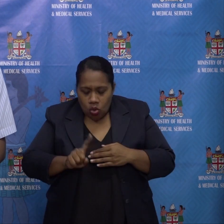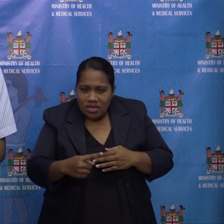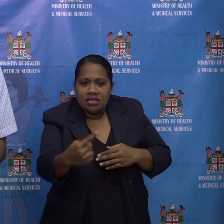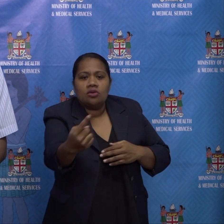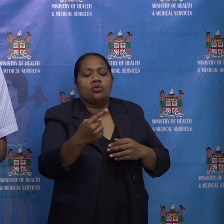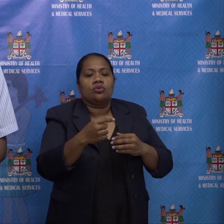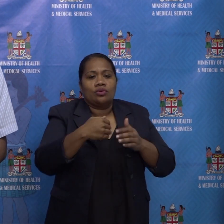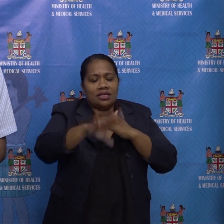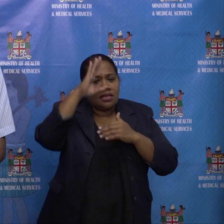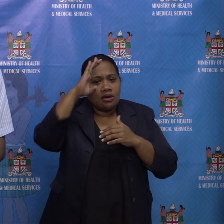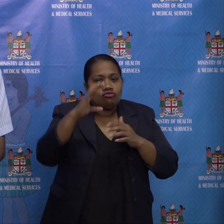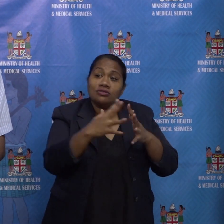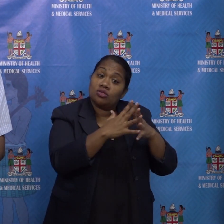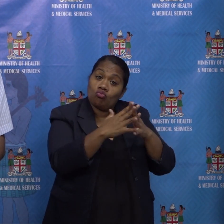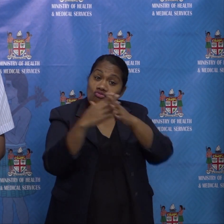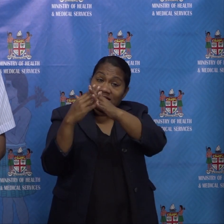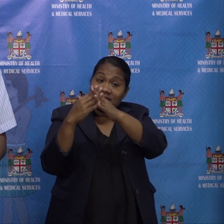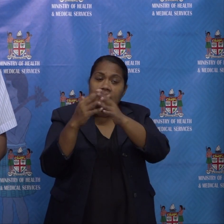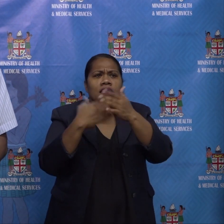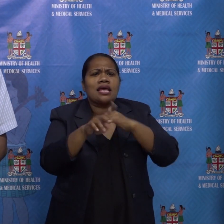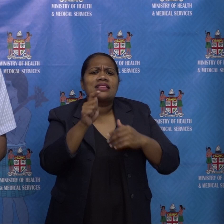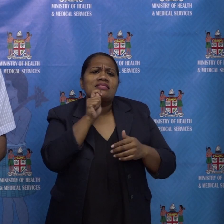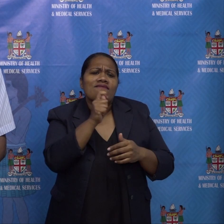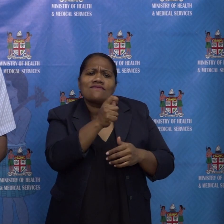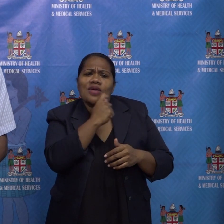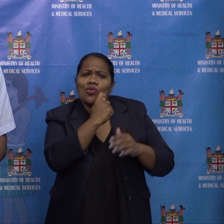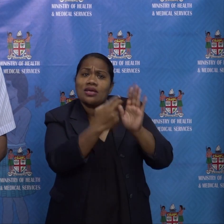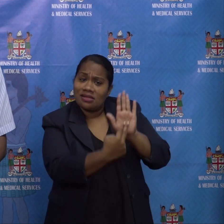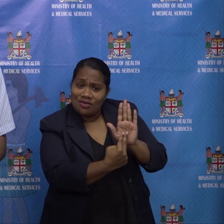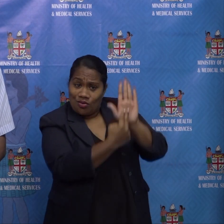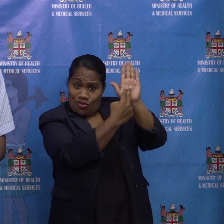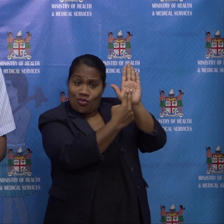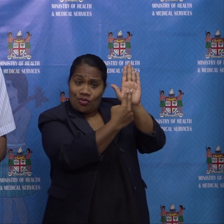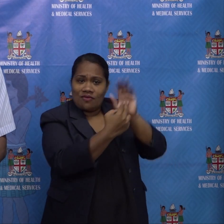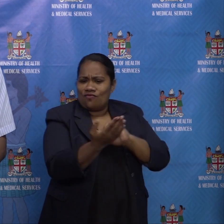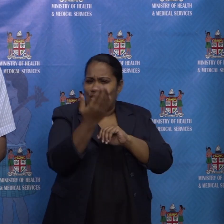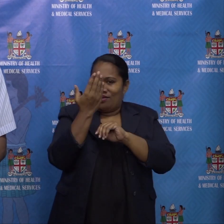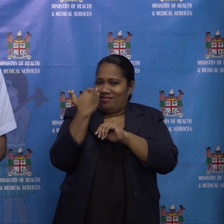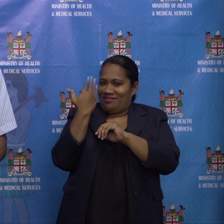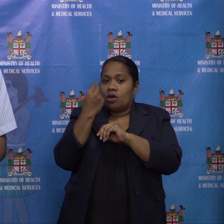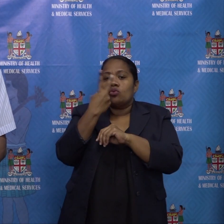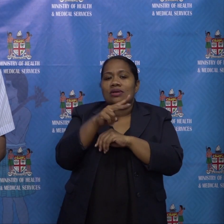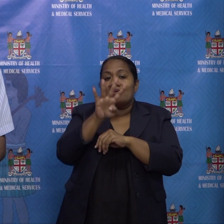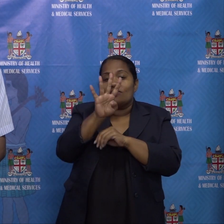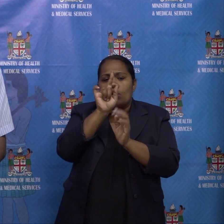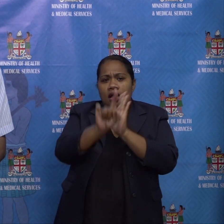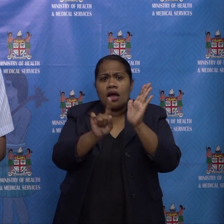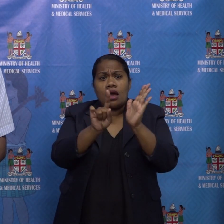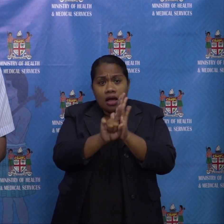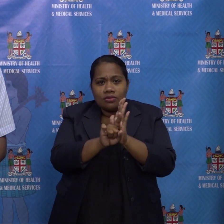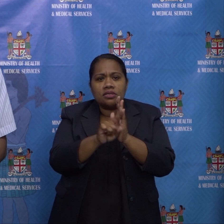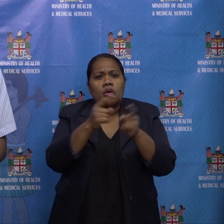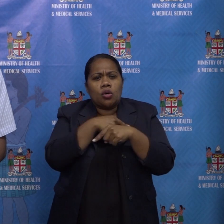Central Division, as well as in Tabiuni in the Northern Division. In the last 24 hours, we screened some